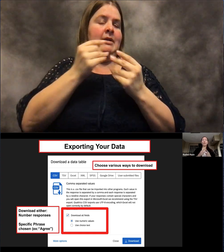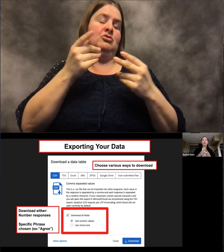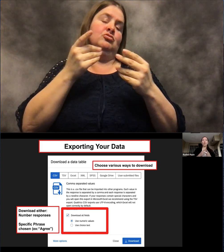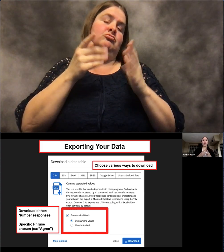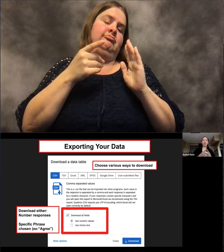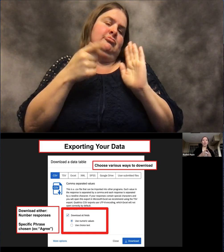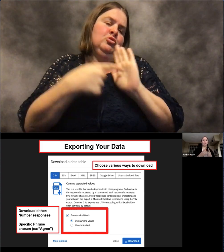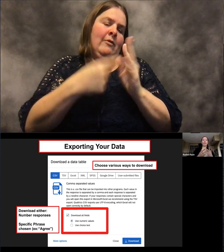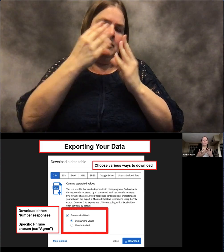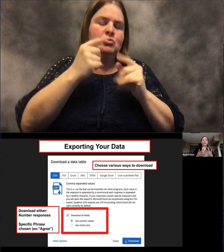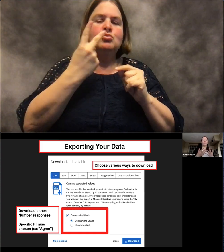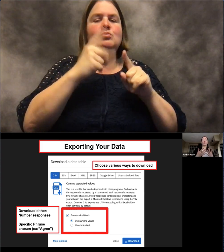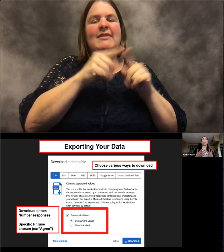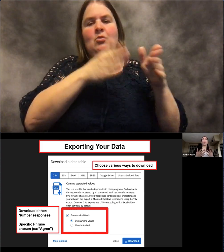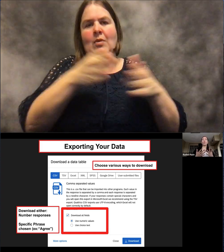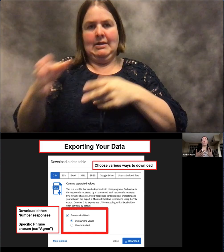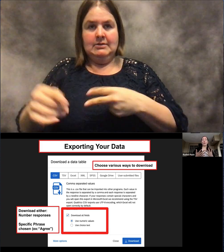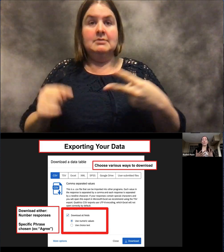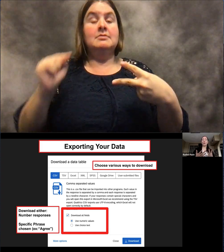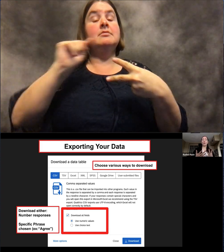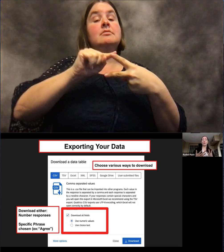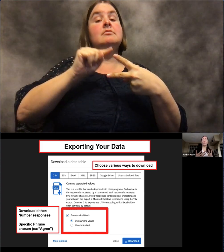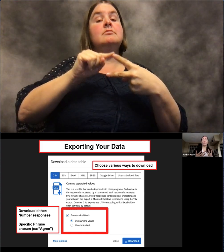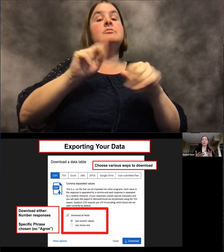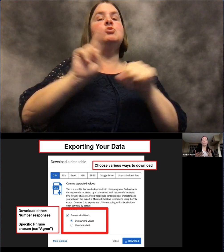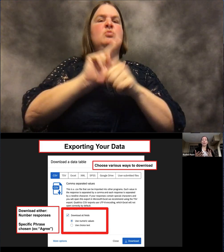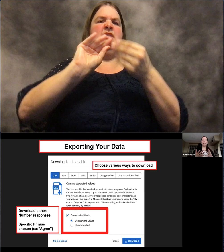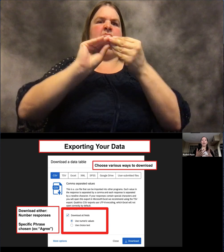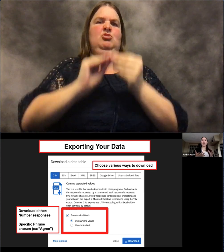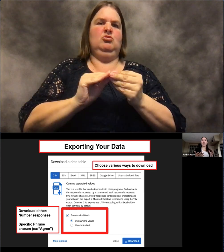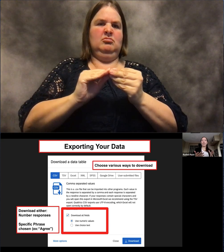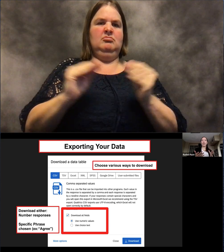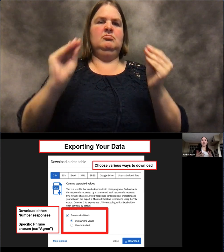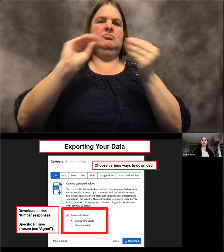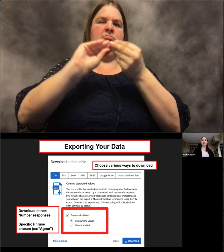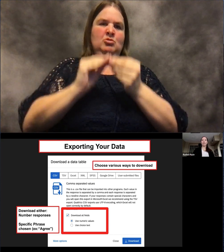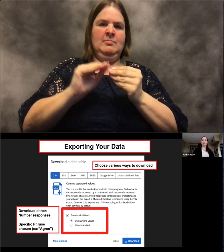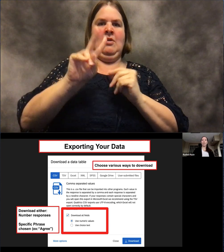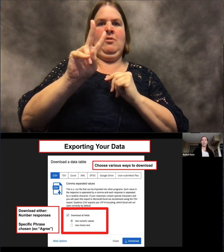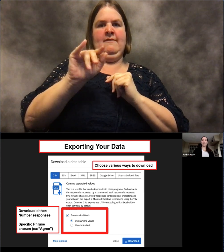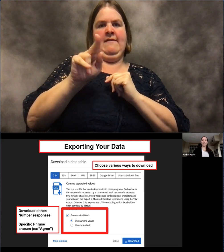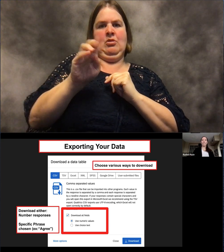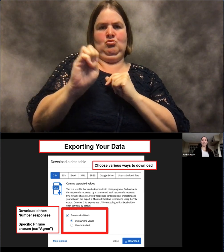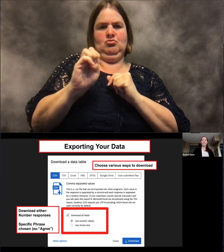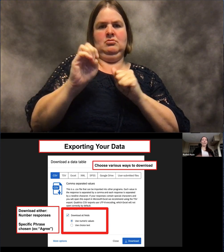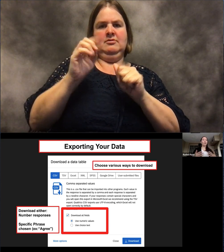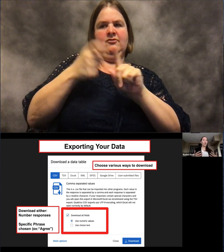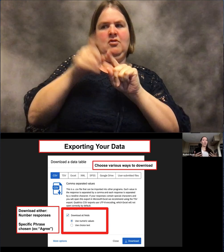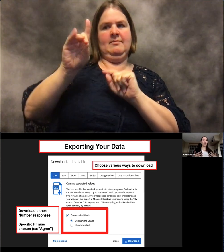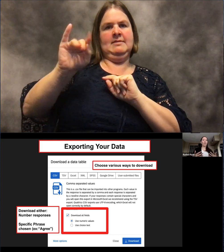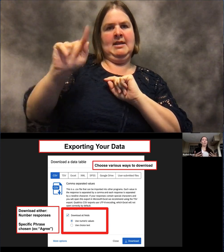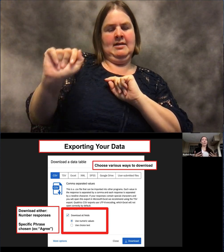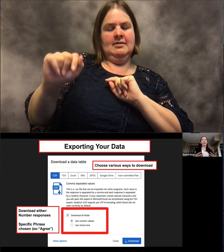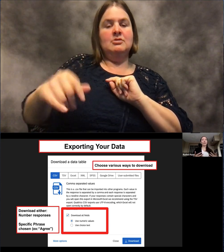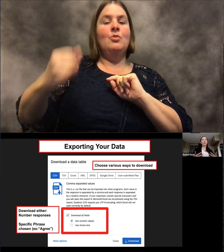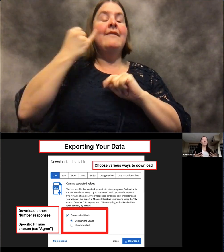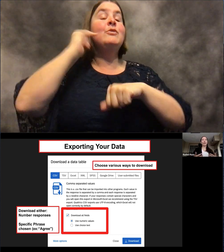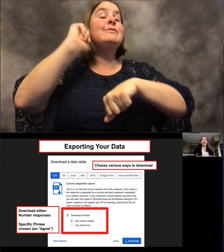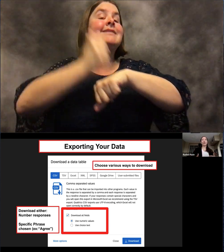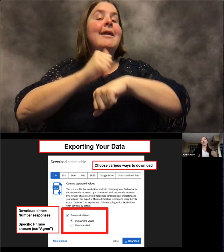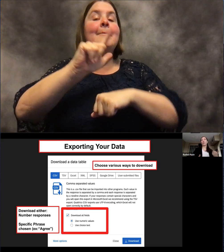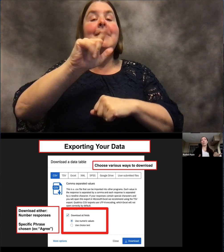The first of which is actually using the numeric values in the data. So if you set up a